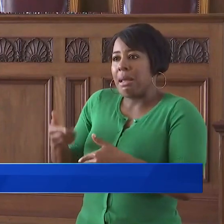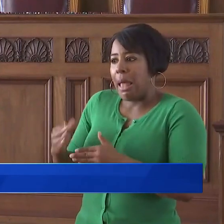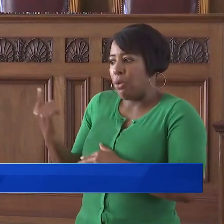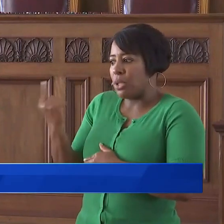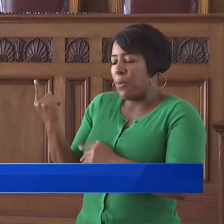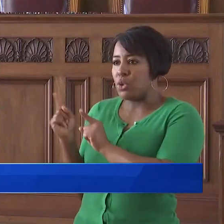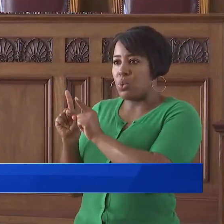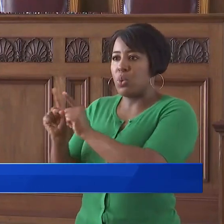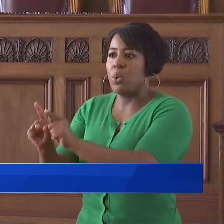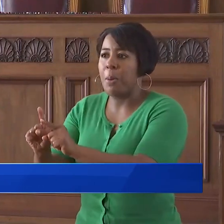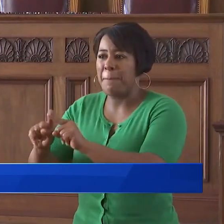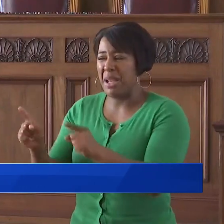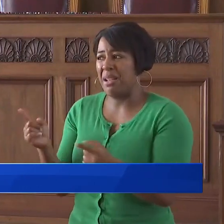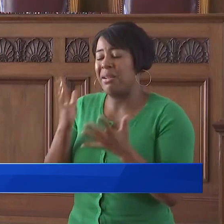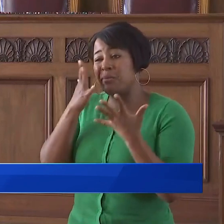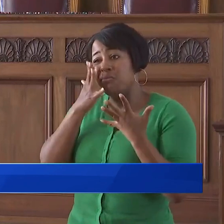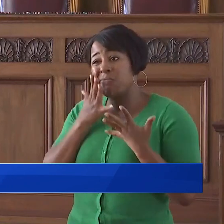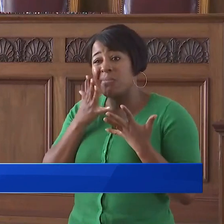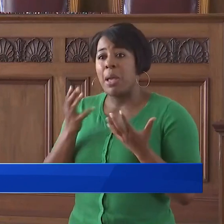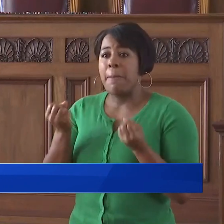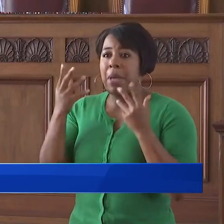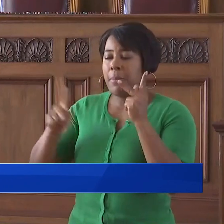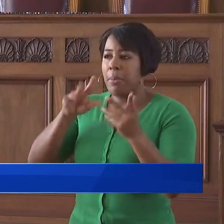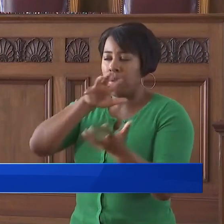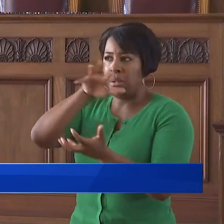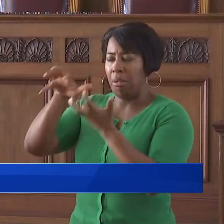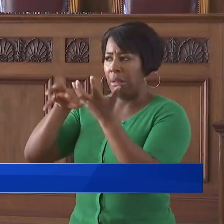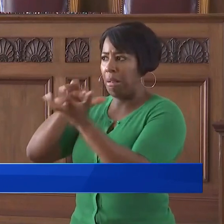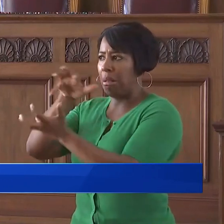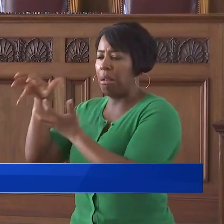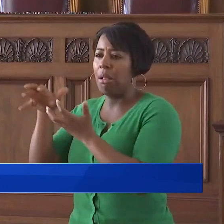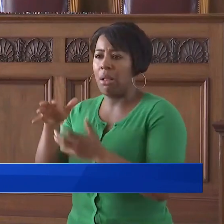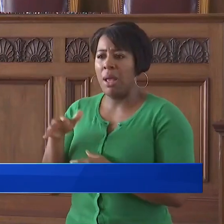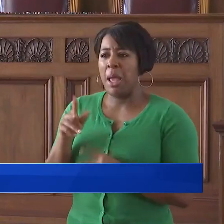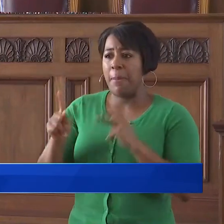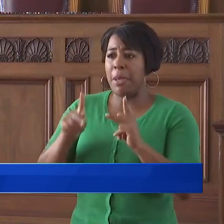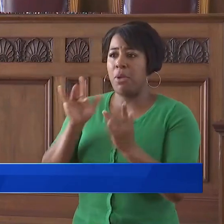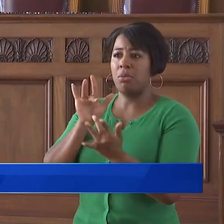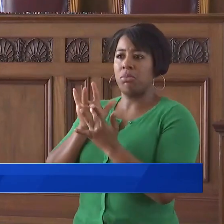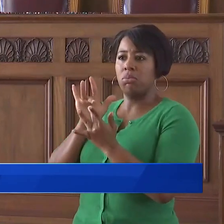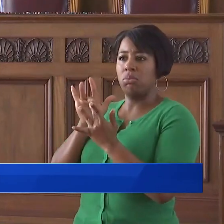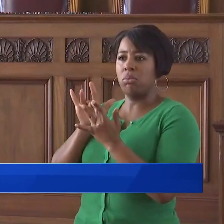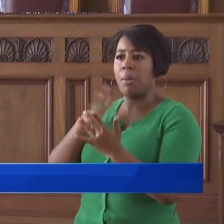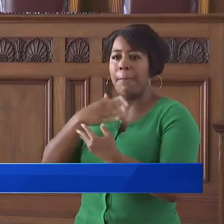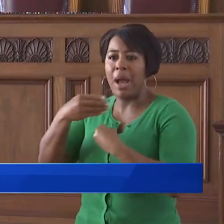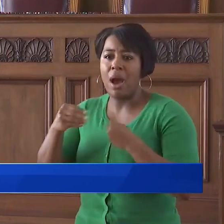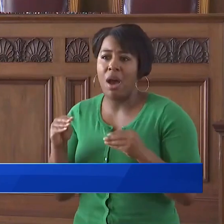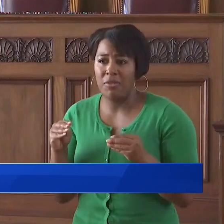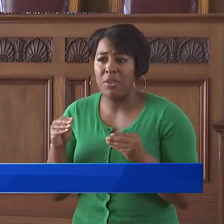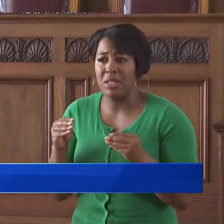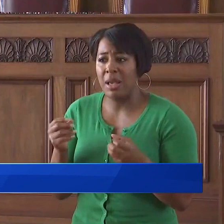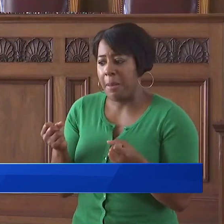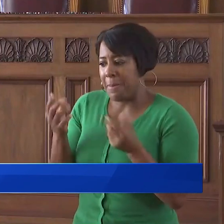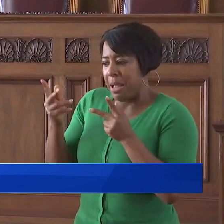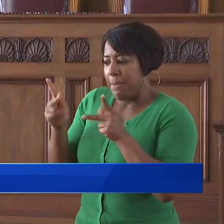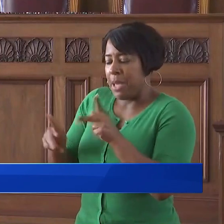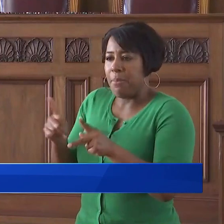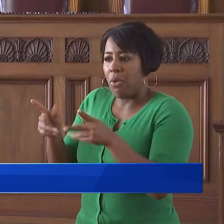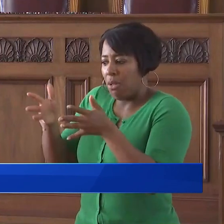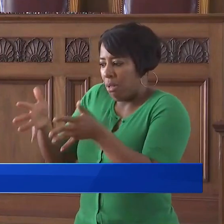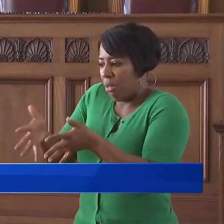there has been much confusion over this, and my office has heard too many reports of people that are being left without